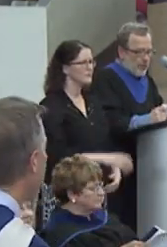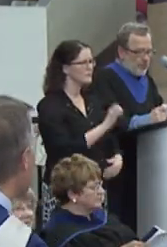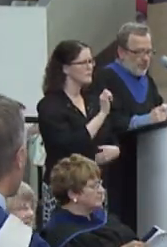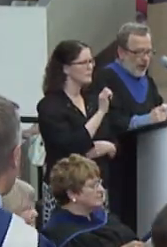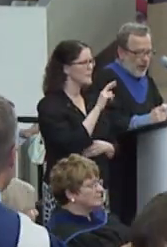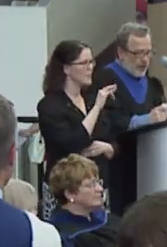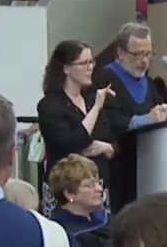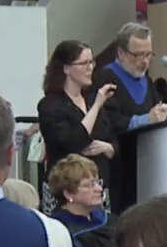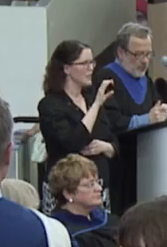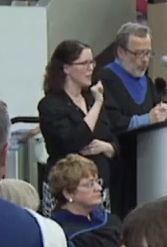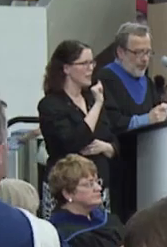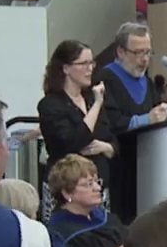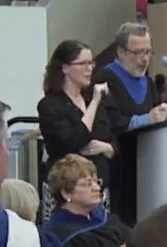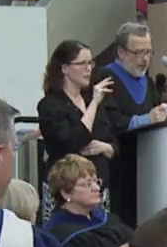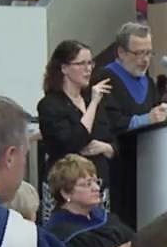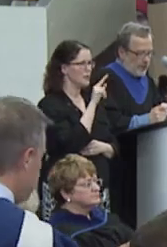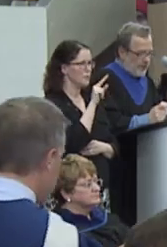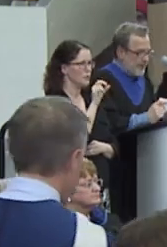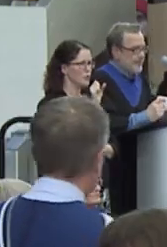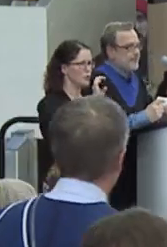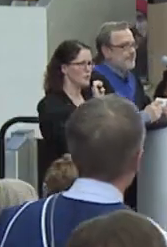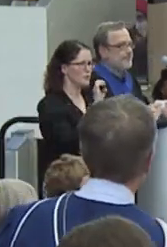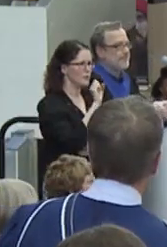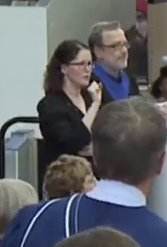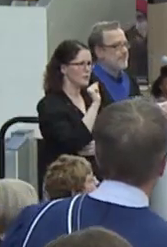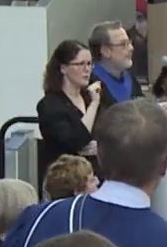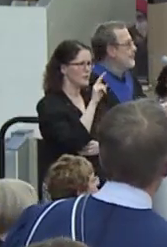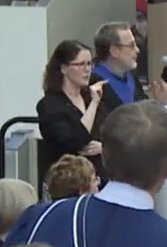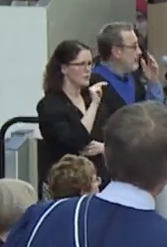Erica Muse Saunders with honors.